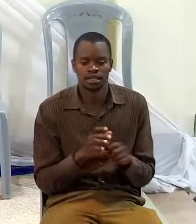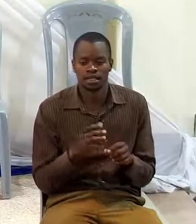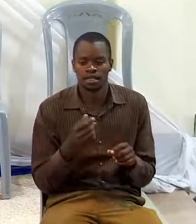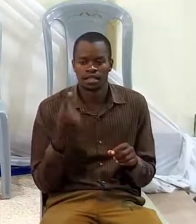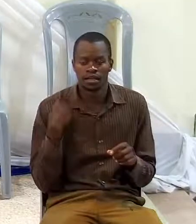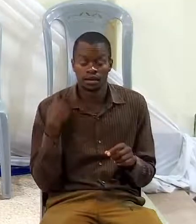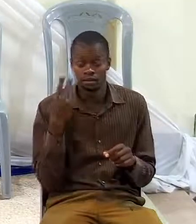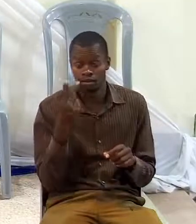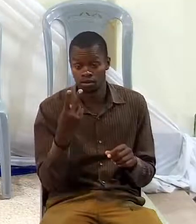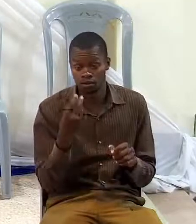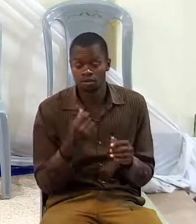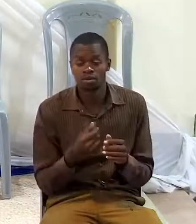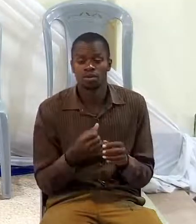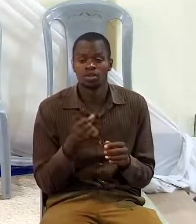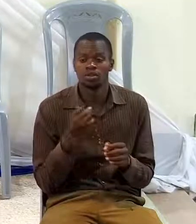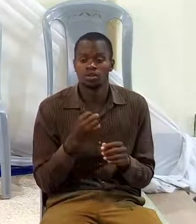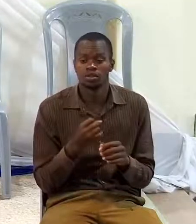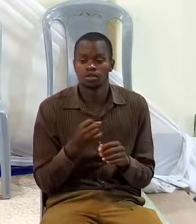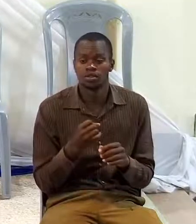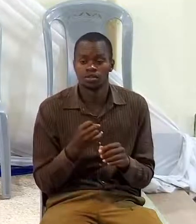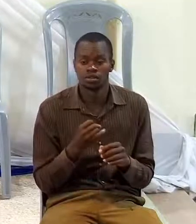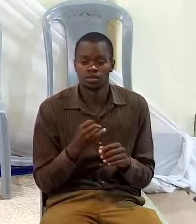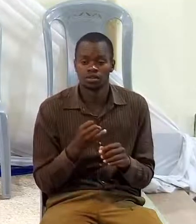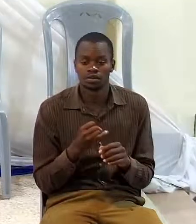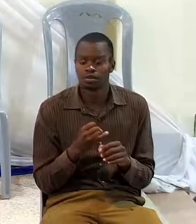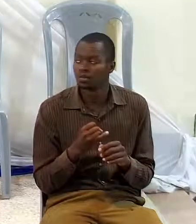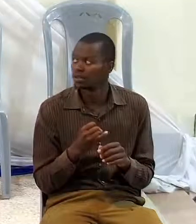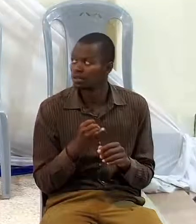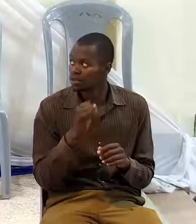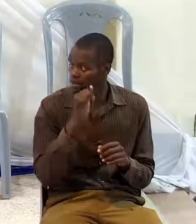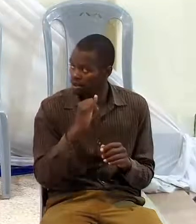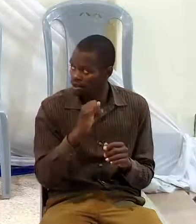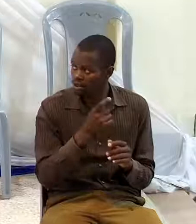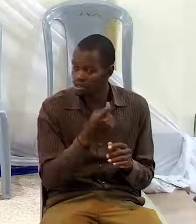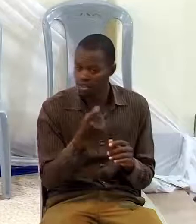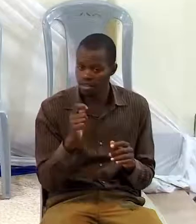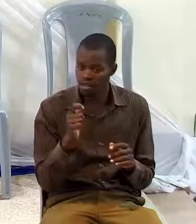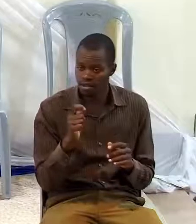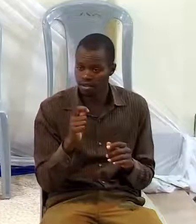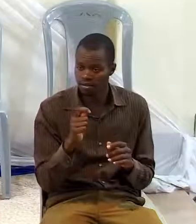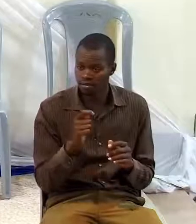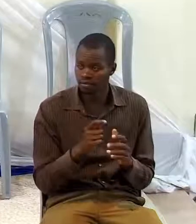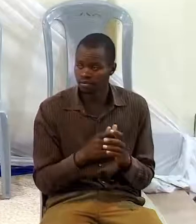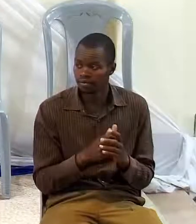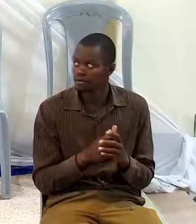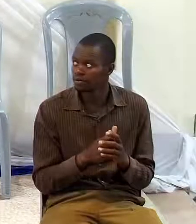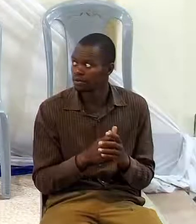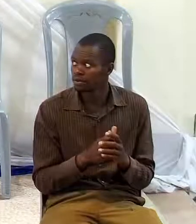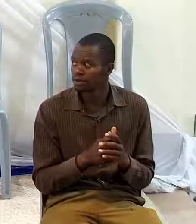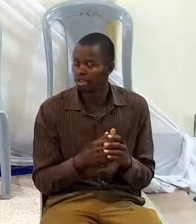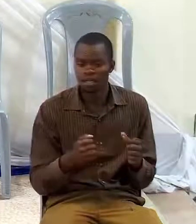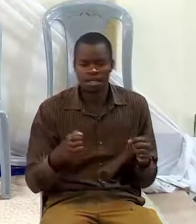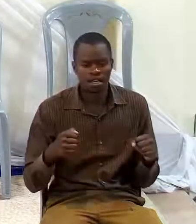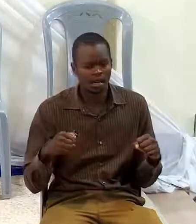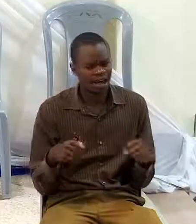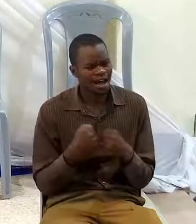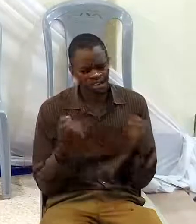the activity level. We have categories of activity levels. There are those who are highly